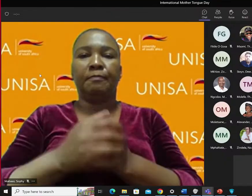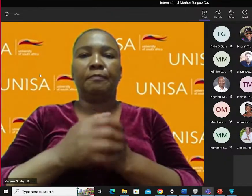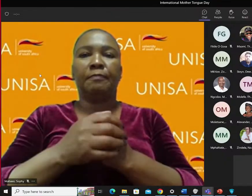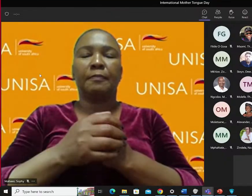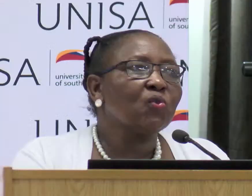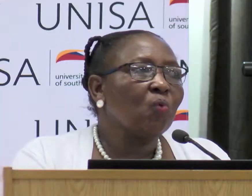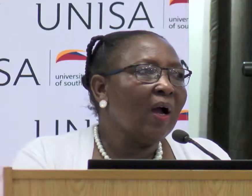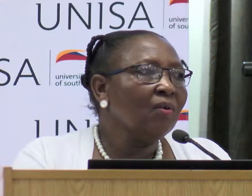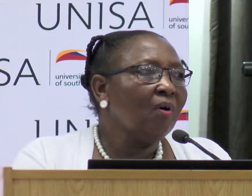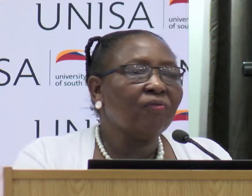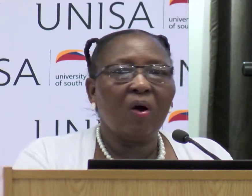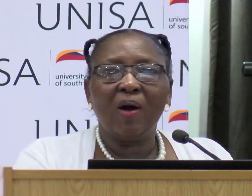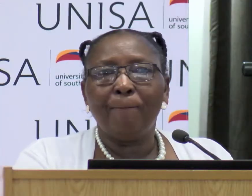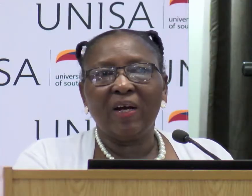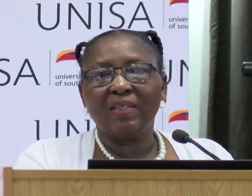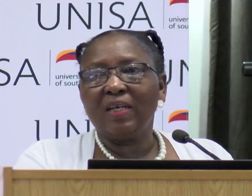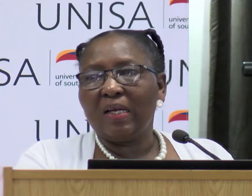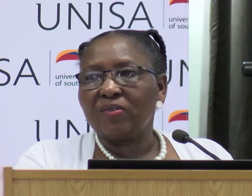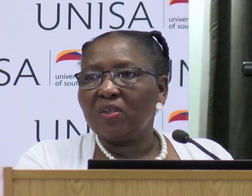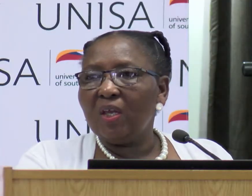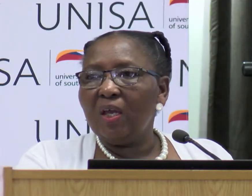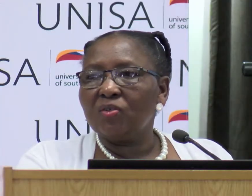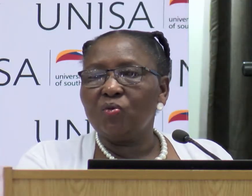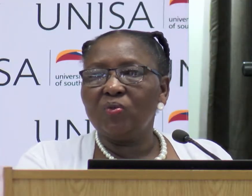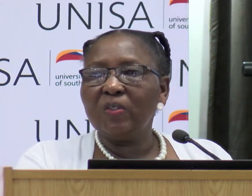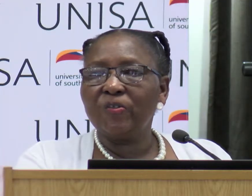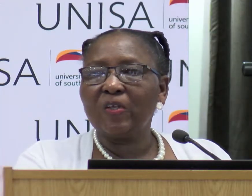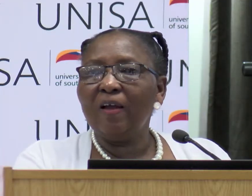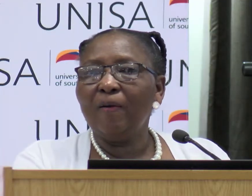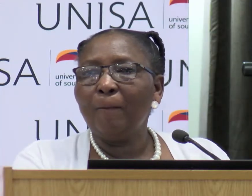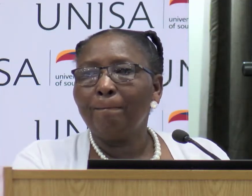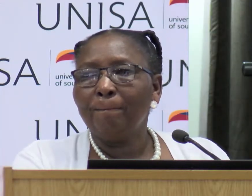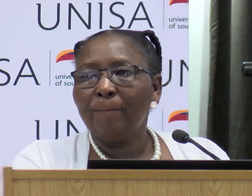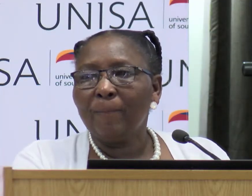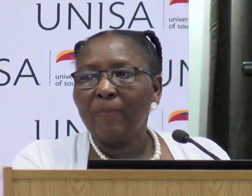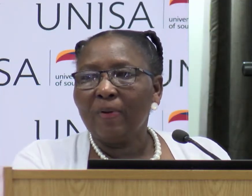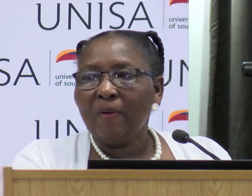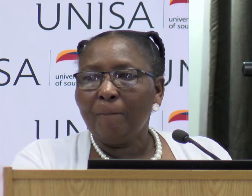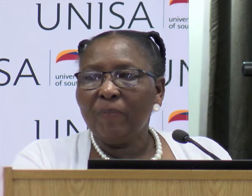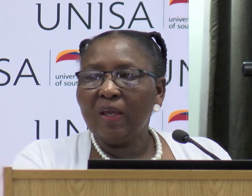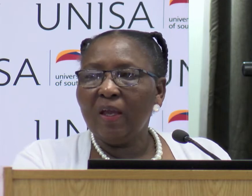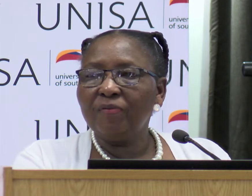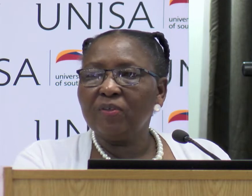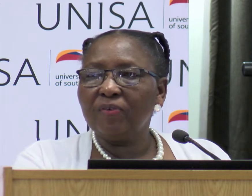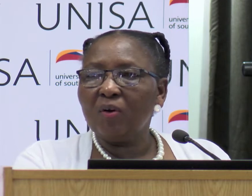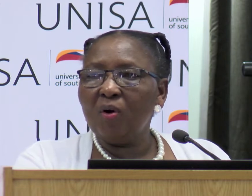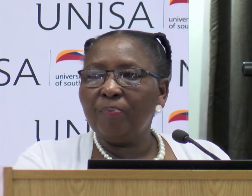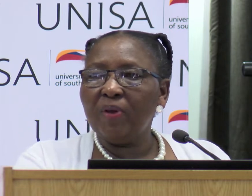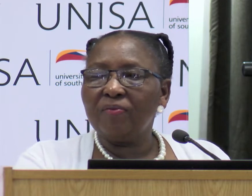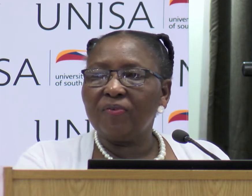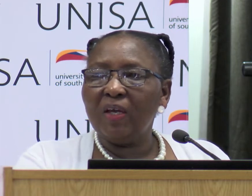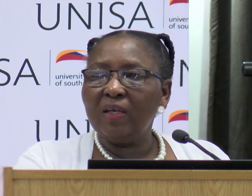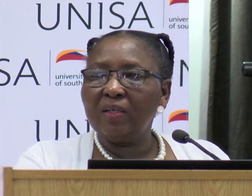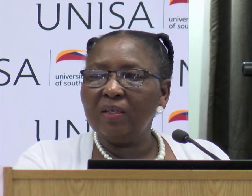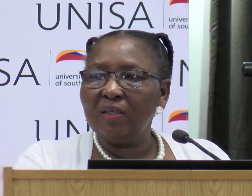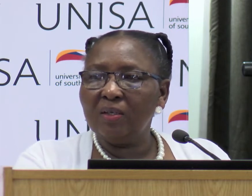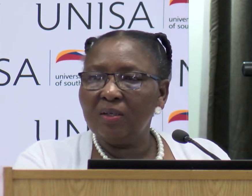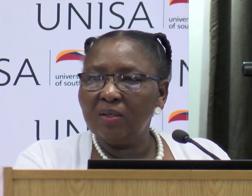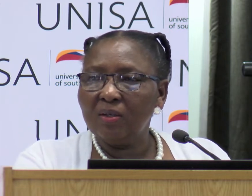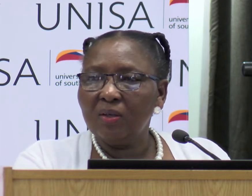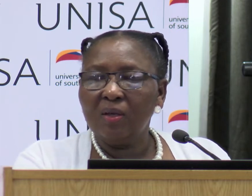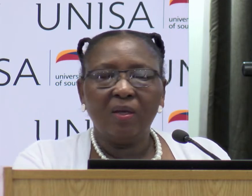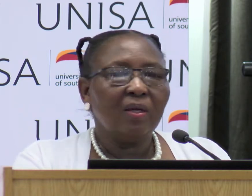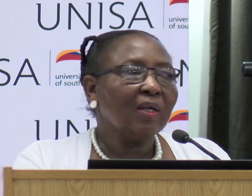Stats SA is one of our partners here at UNISA. They have developed a